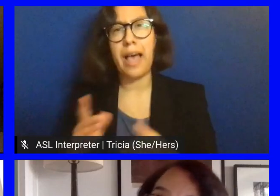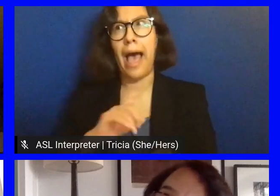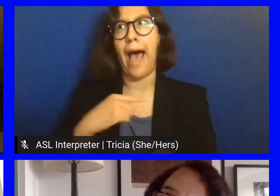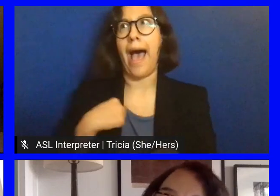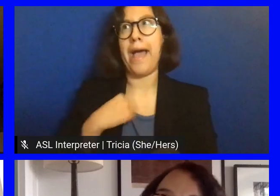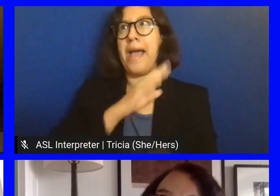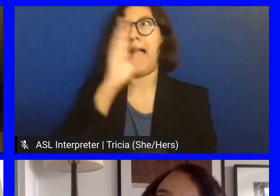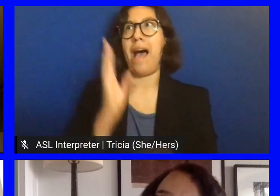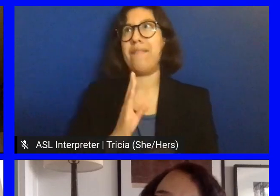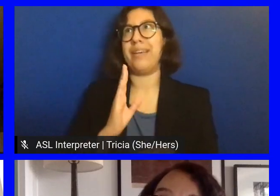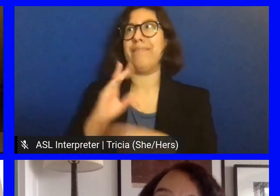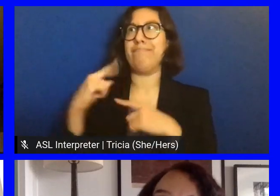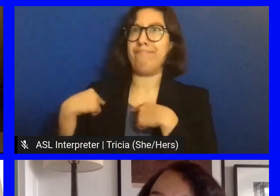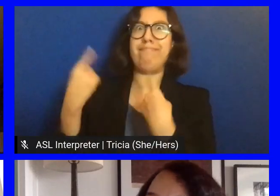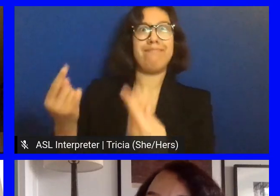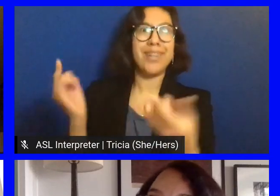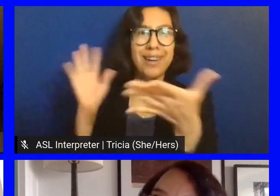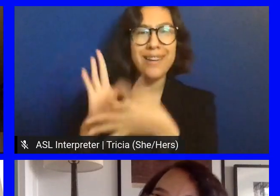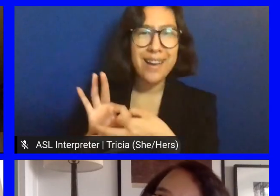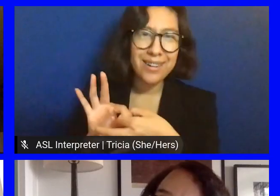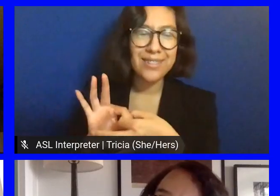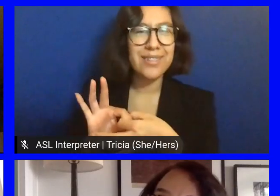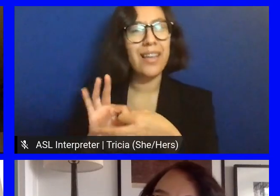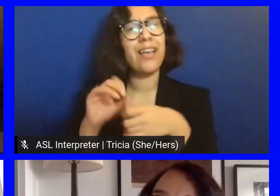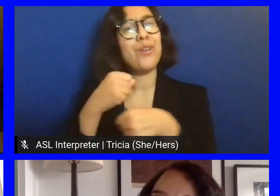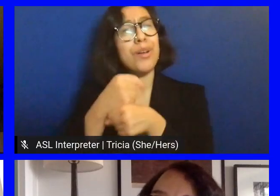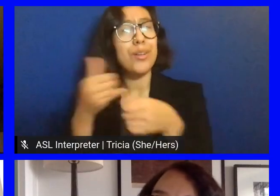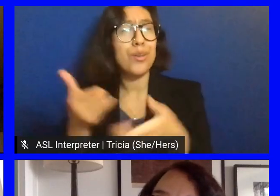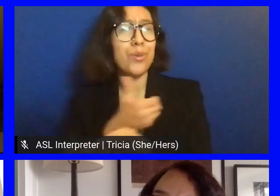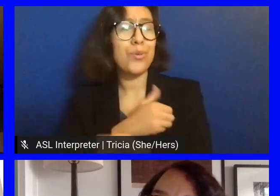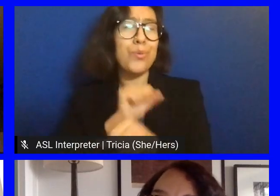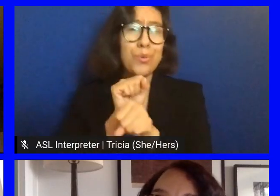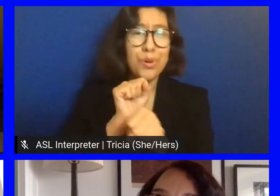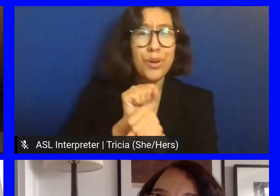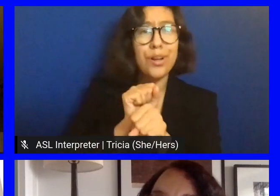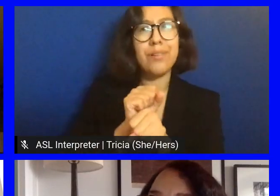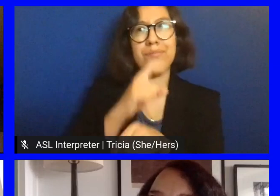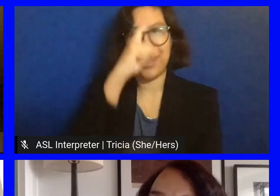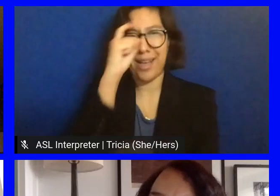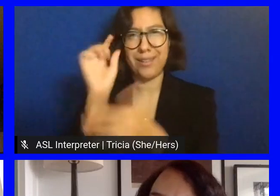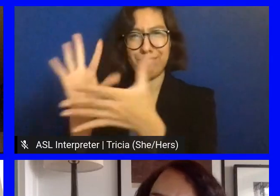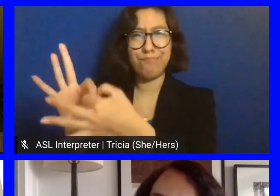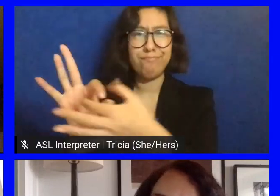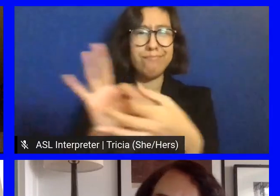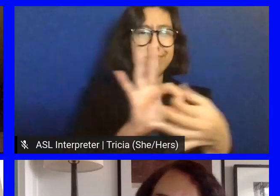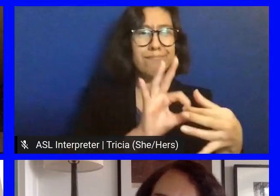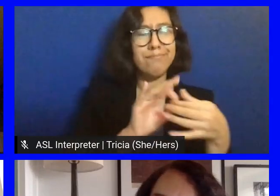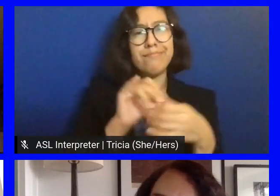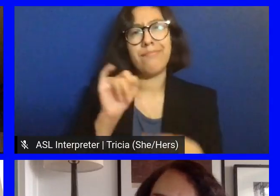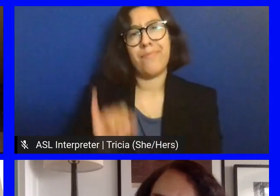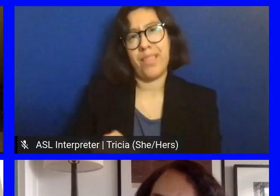in years, and creating new work because of those new connections. And that's been really